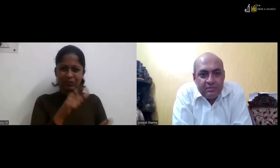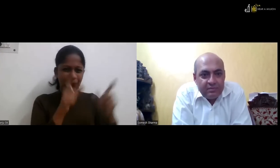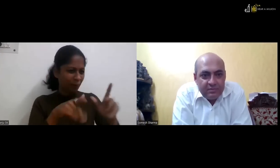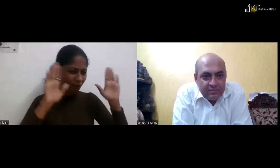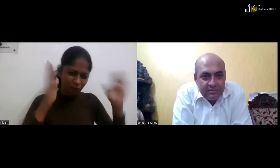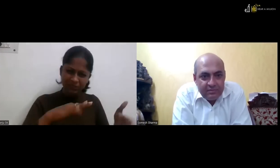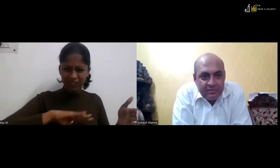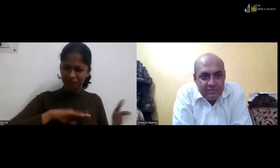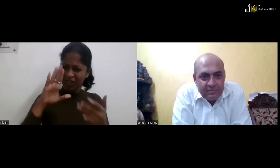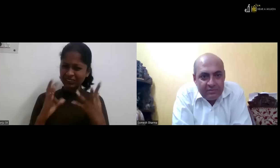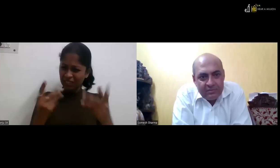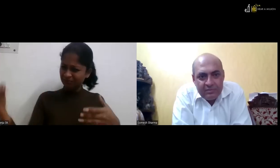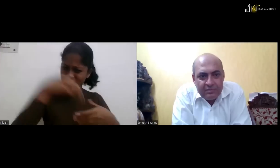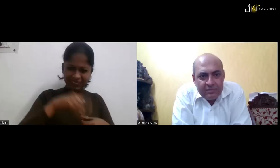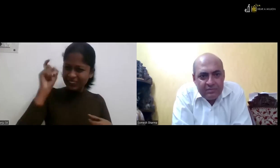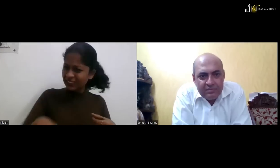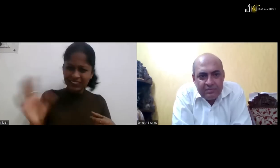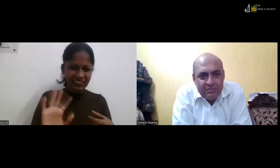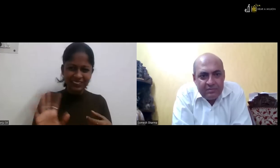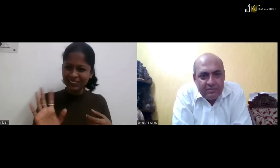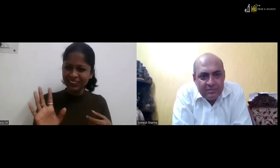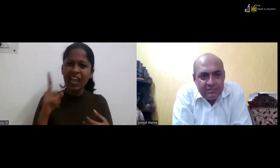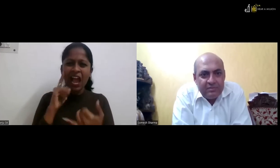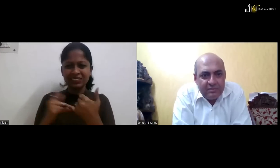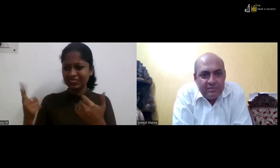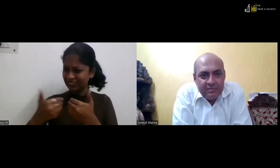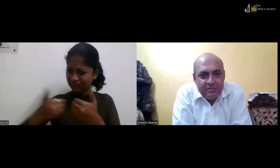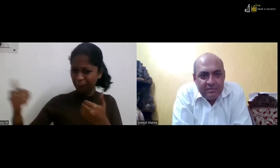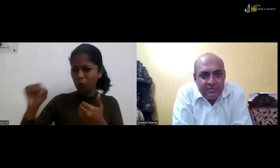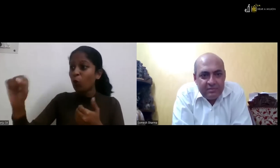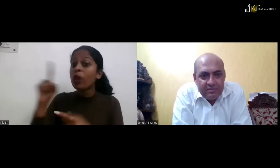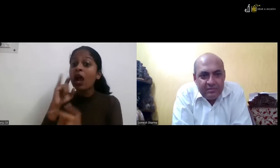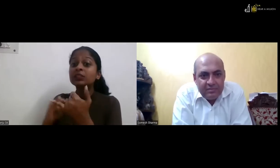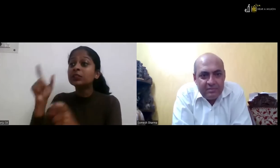the census? Could you please brief us? Because the sports